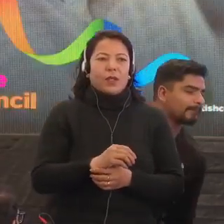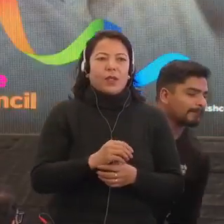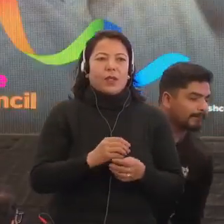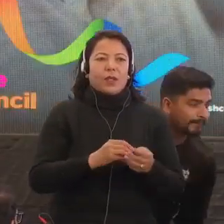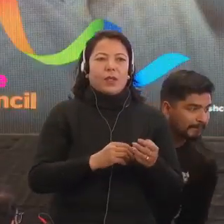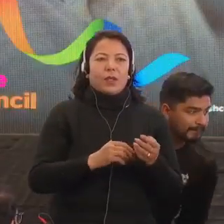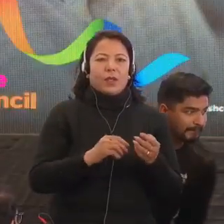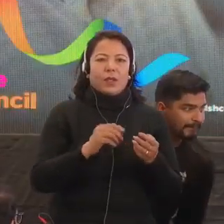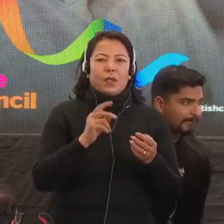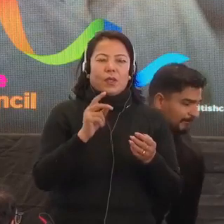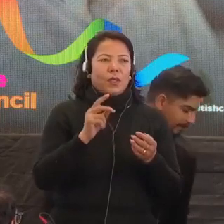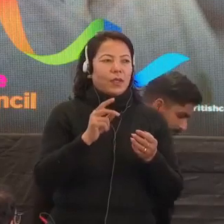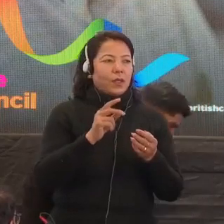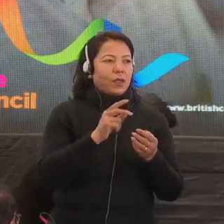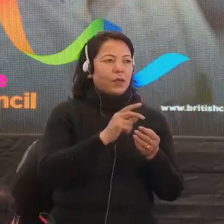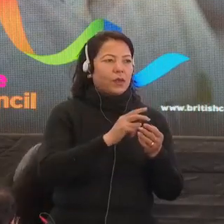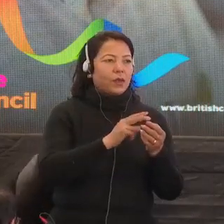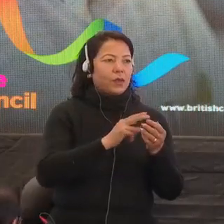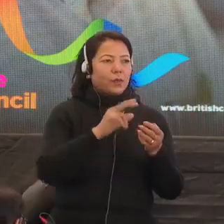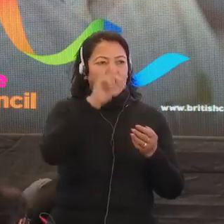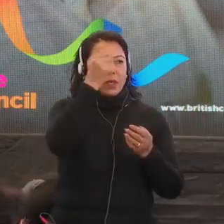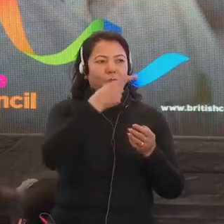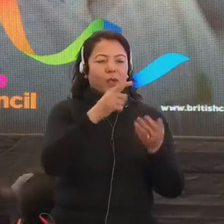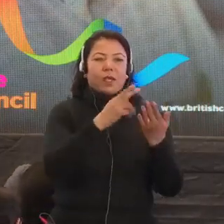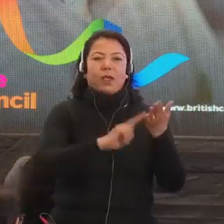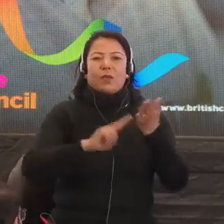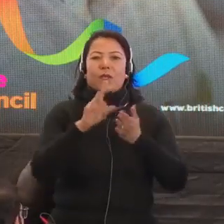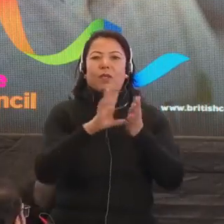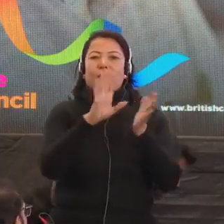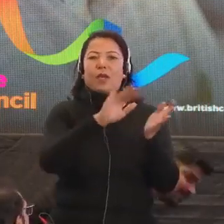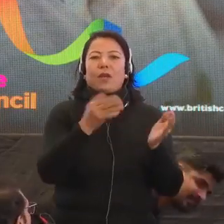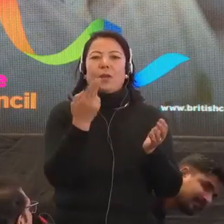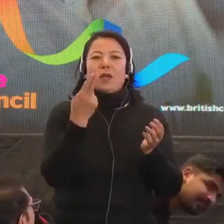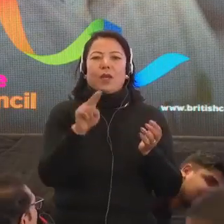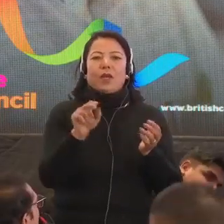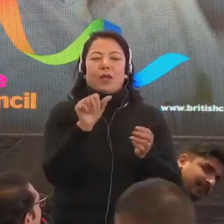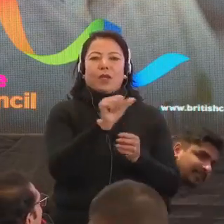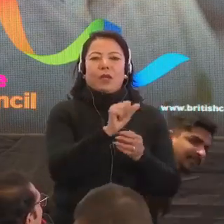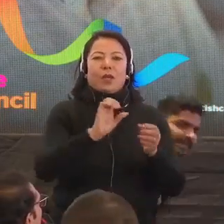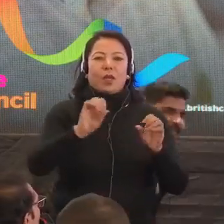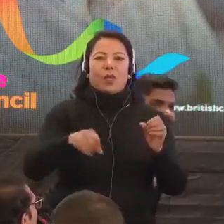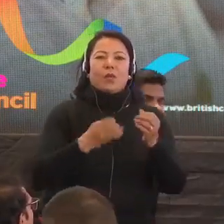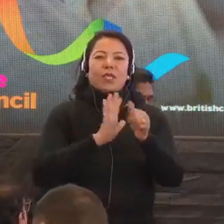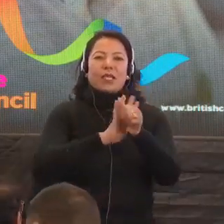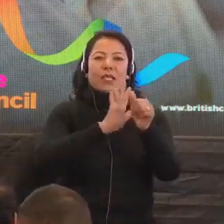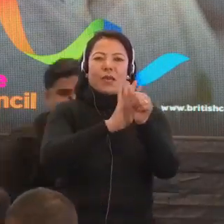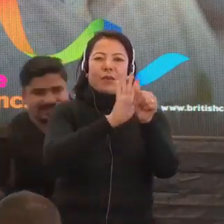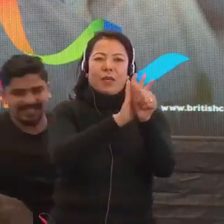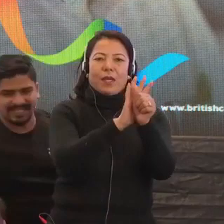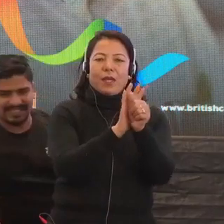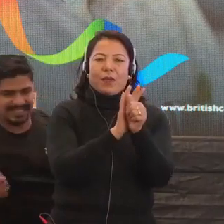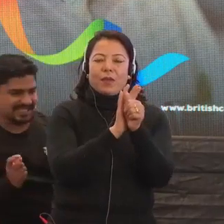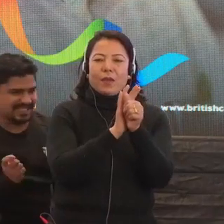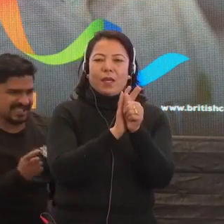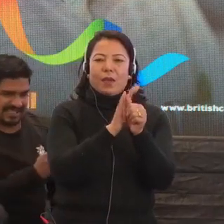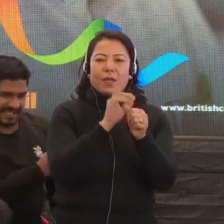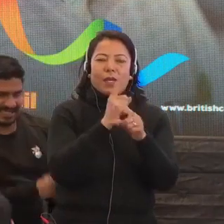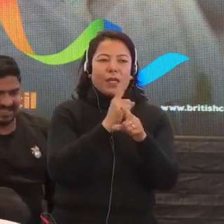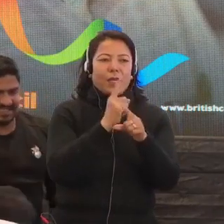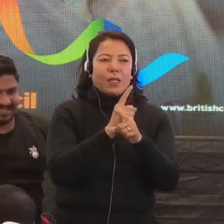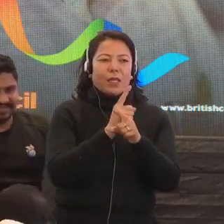He is an Indian rehab professional, currently the principal of a teacher training college,